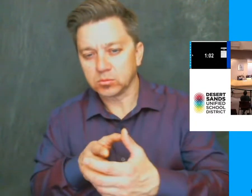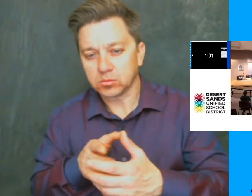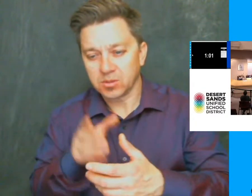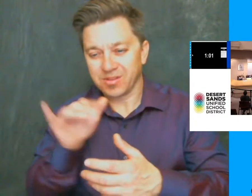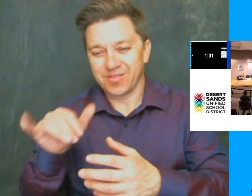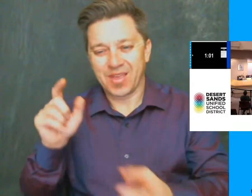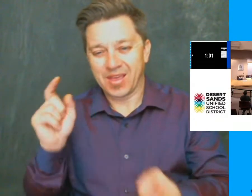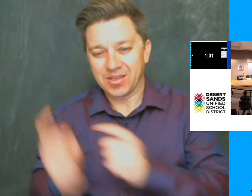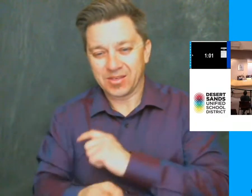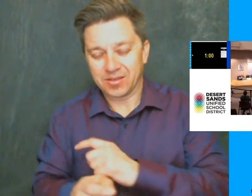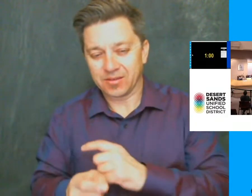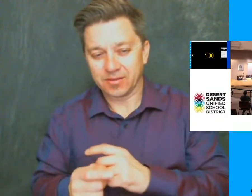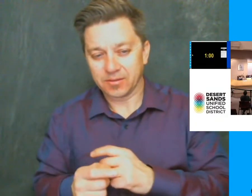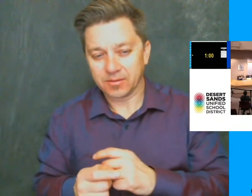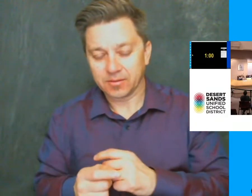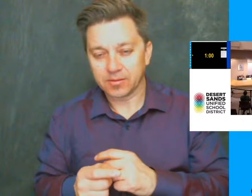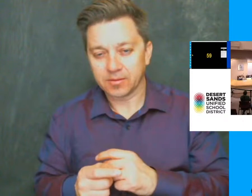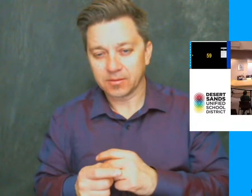makes moot